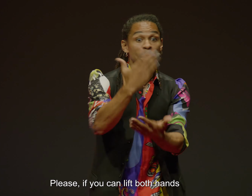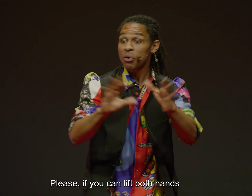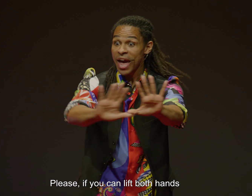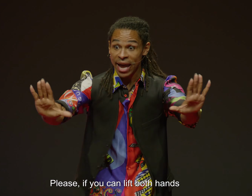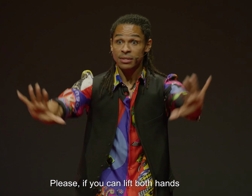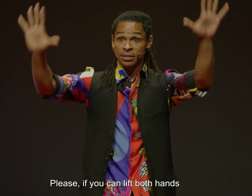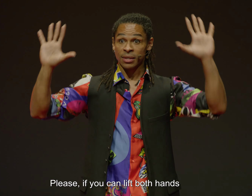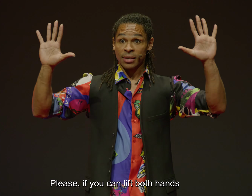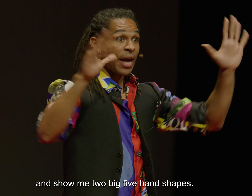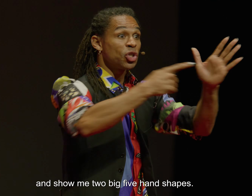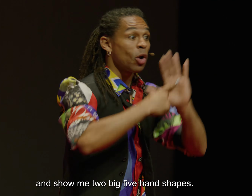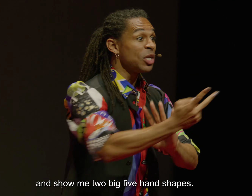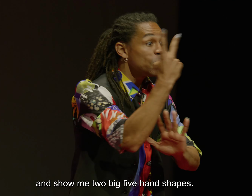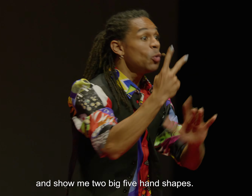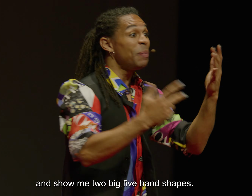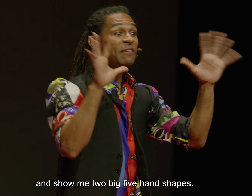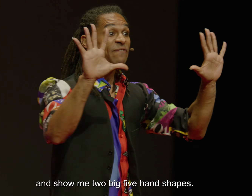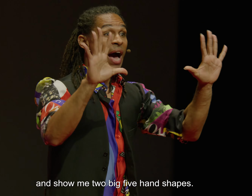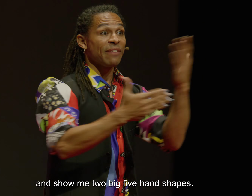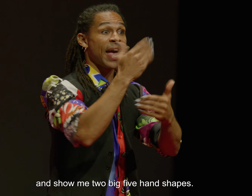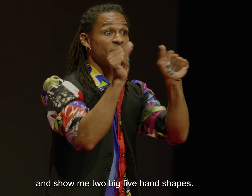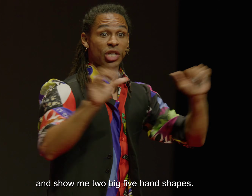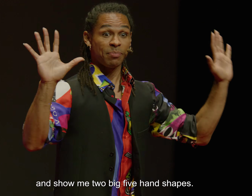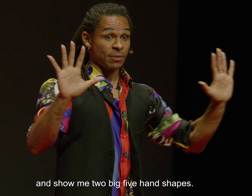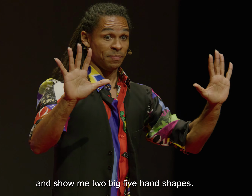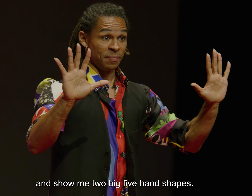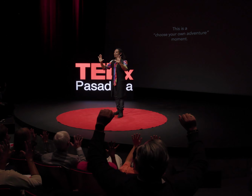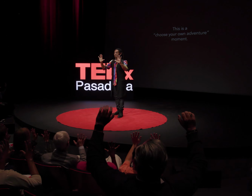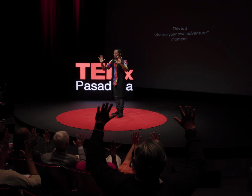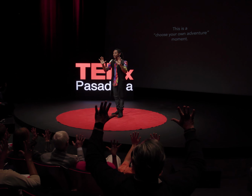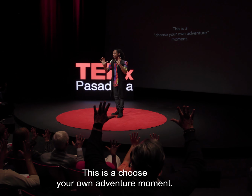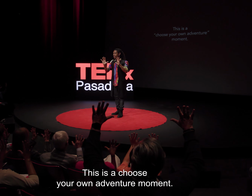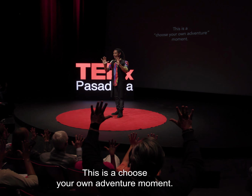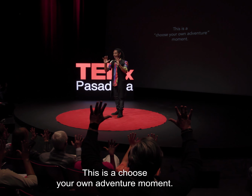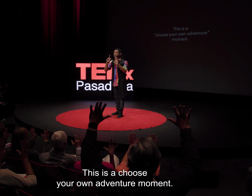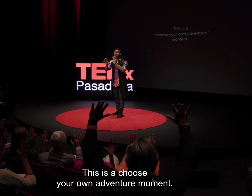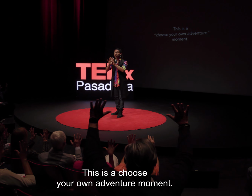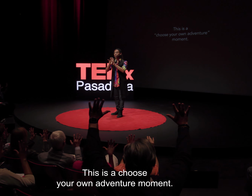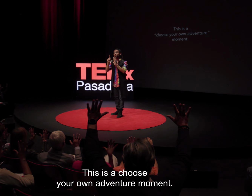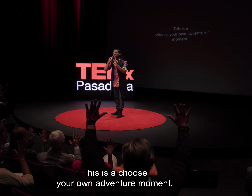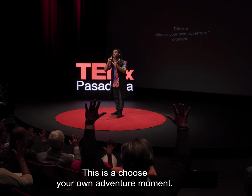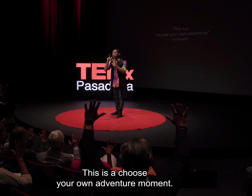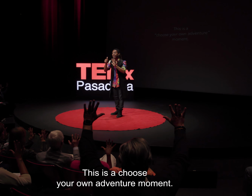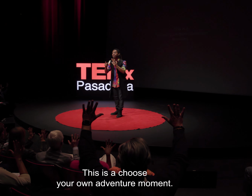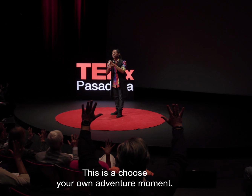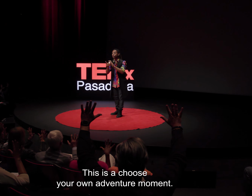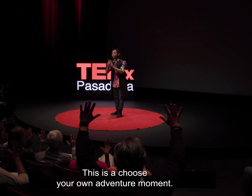both hands and show me 2 big 5 hand shapes. This is a choose your own adventure